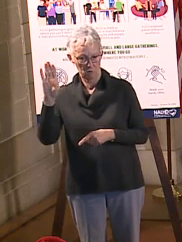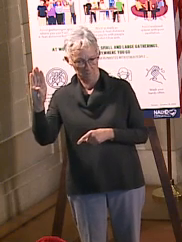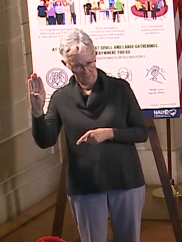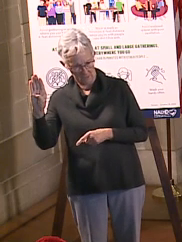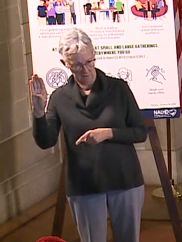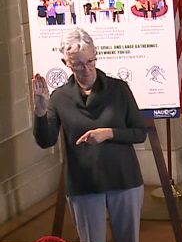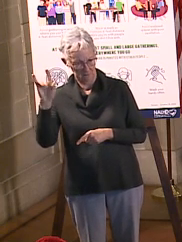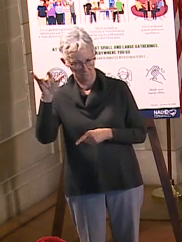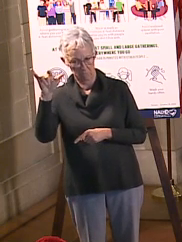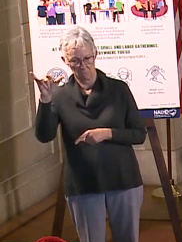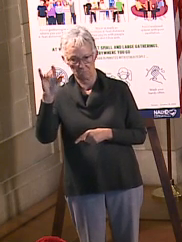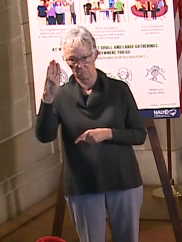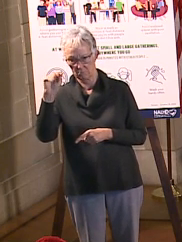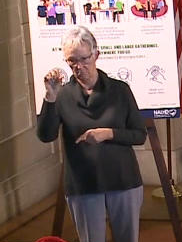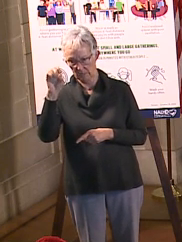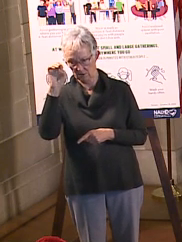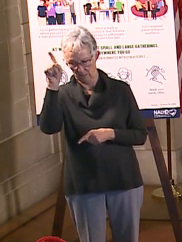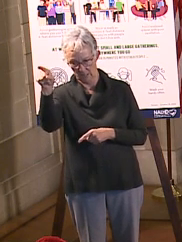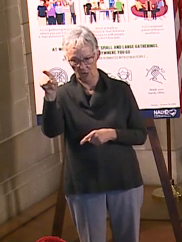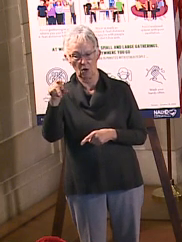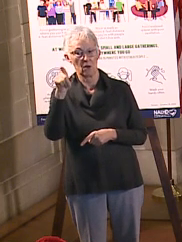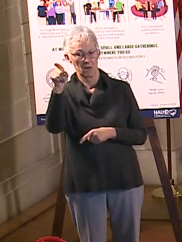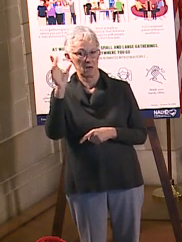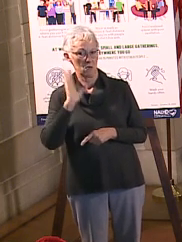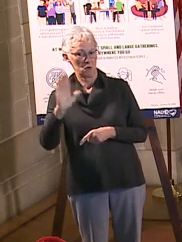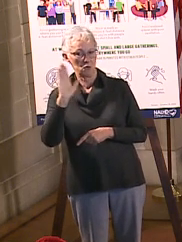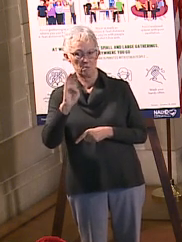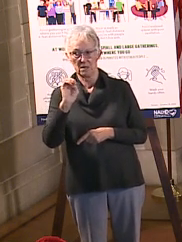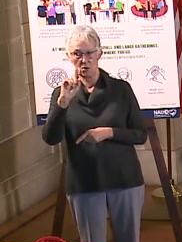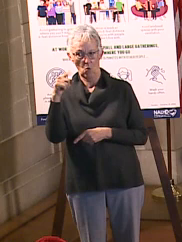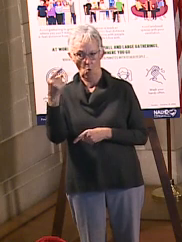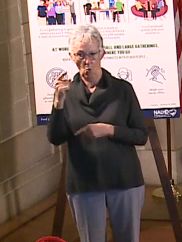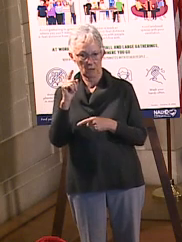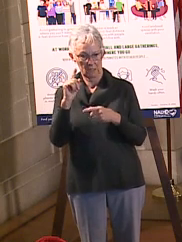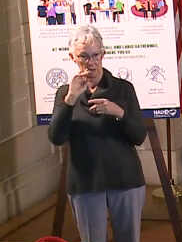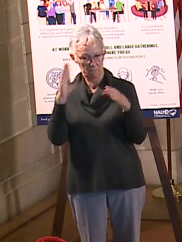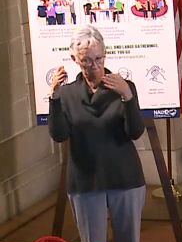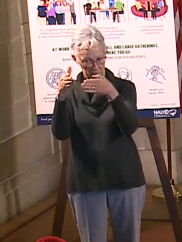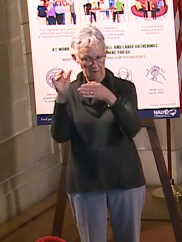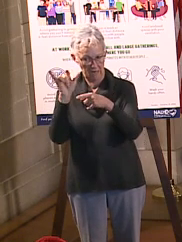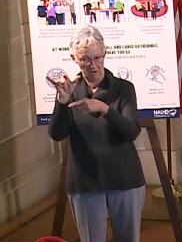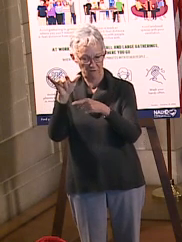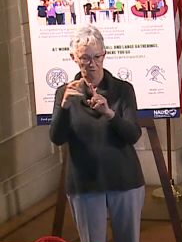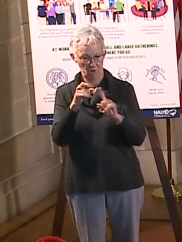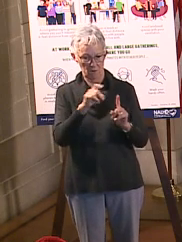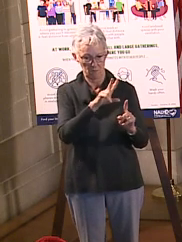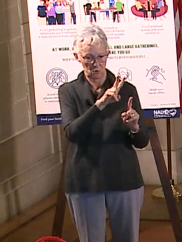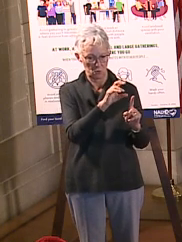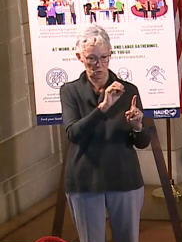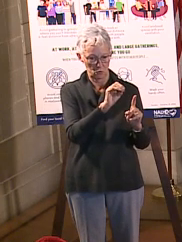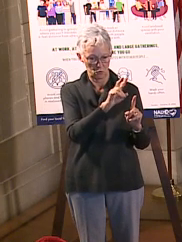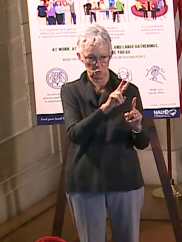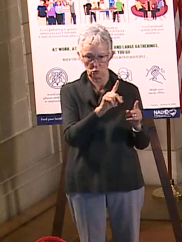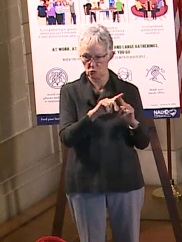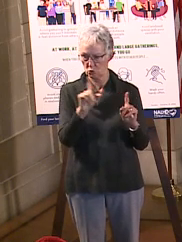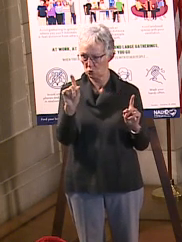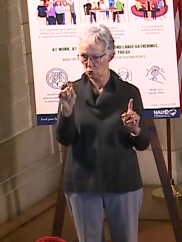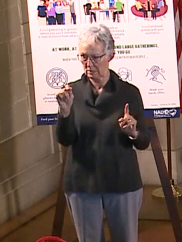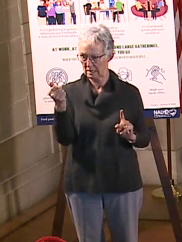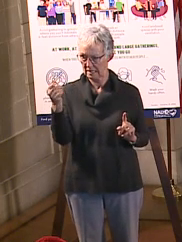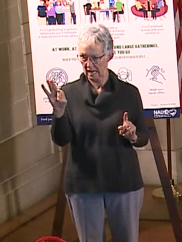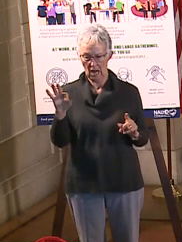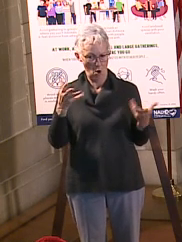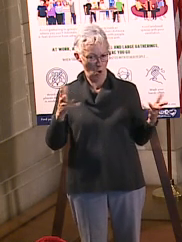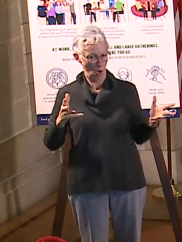U.S. Space Command, when it was principally an Air Force unit, was there from 2002 to 2019. I mean, it was already here